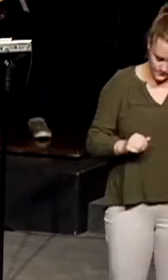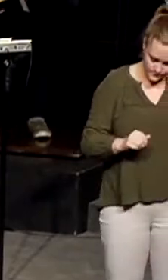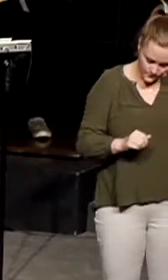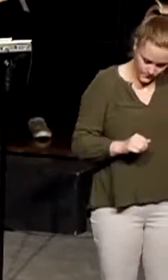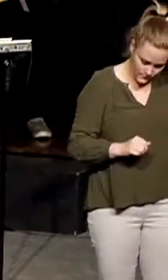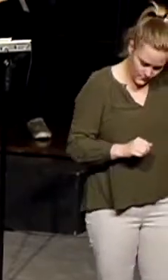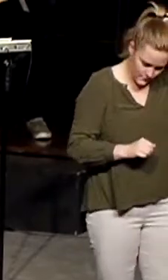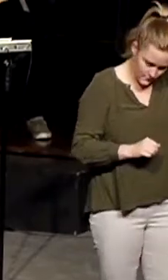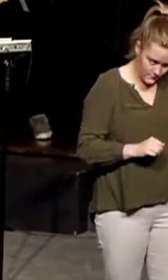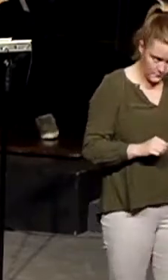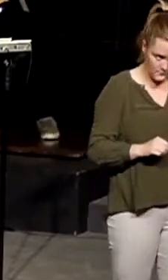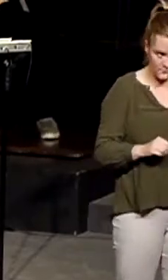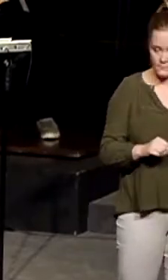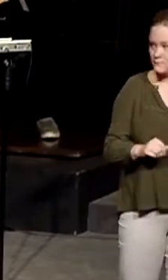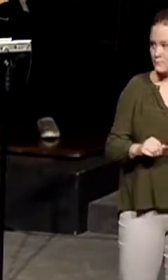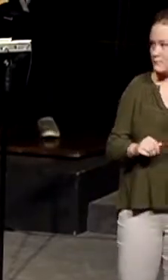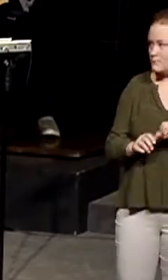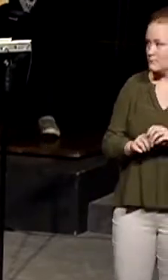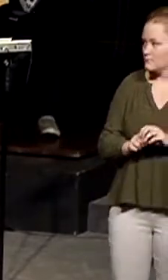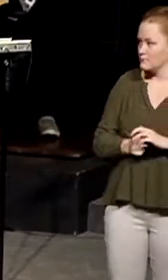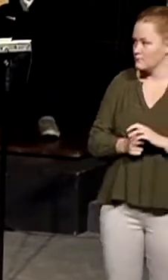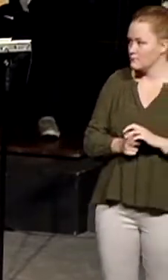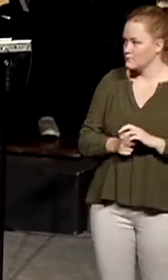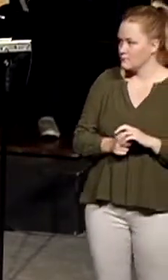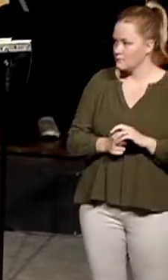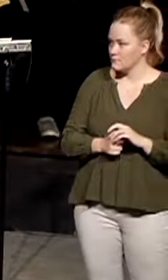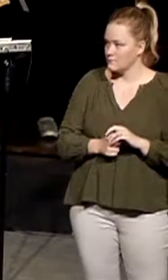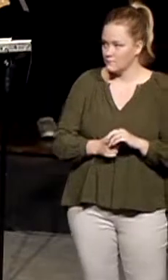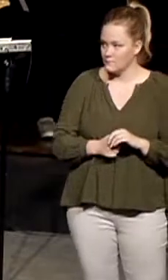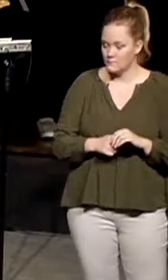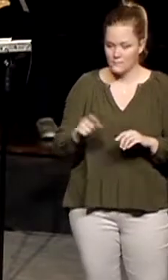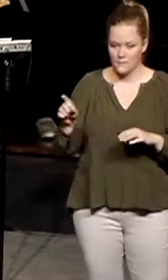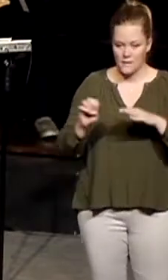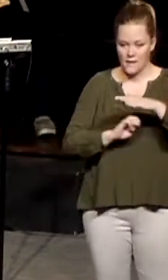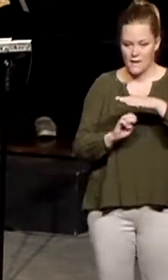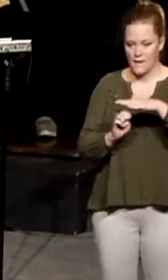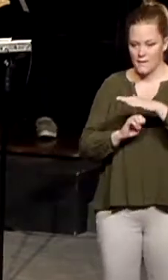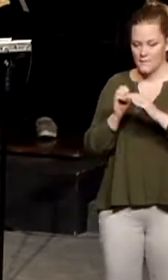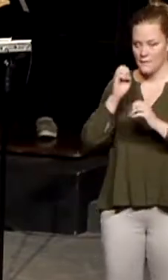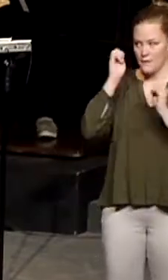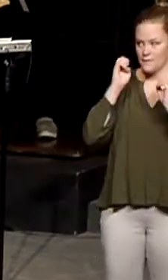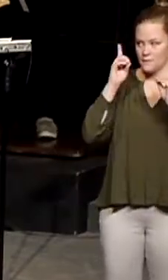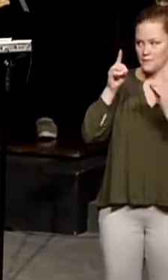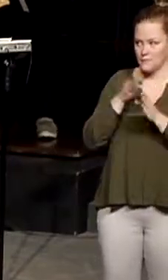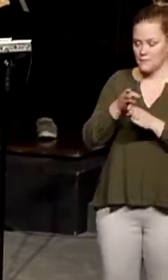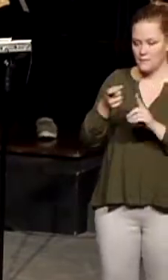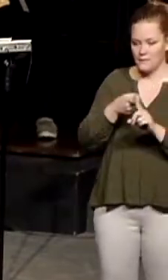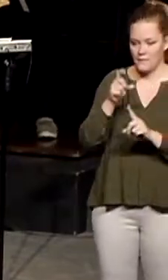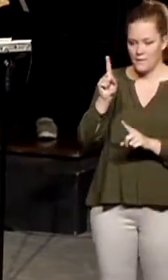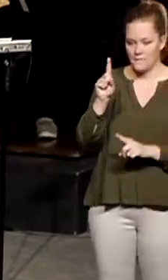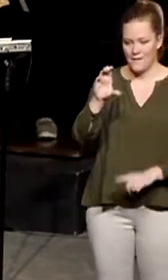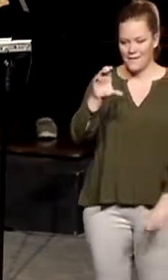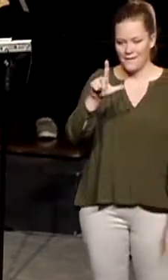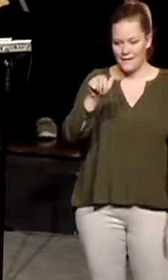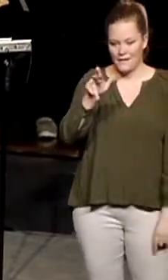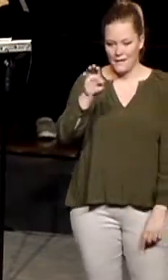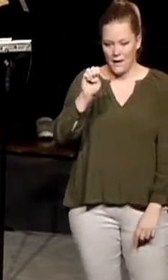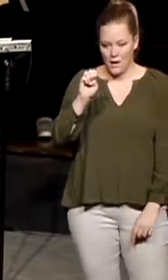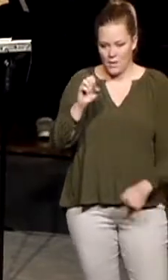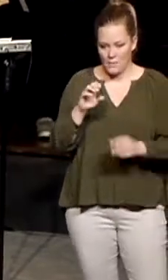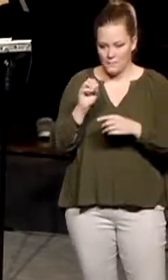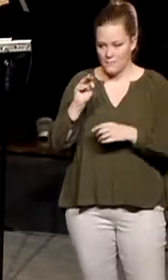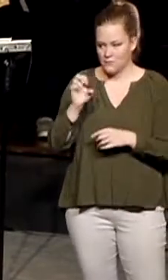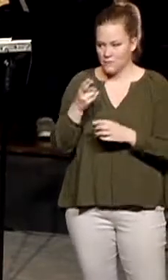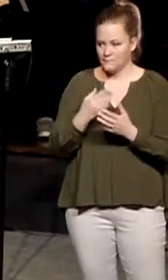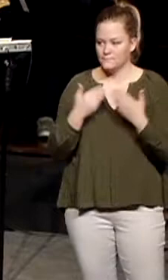is an SLL and elementary education major from Clare, Michigan. So